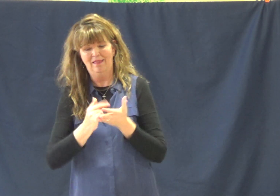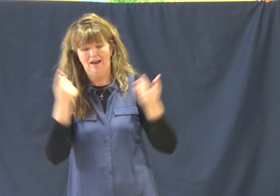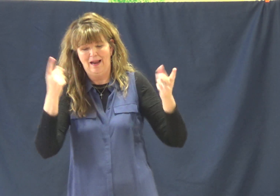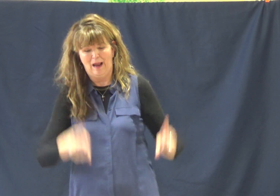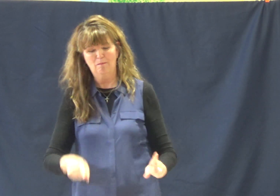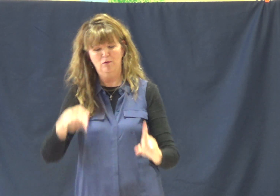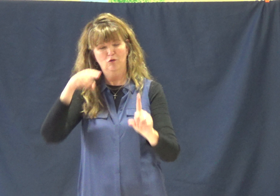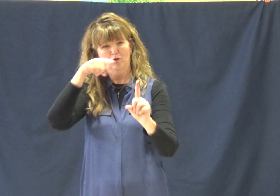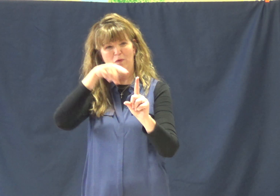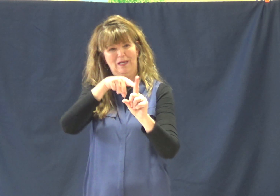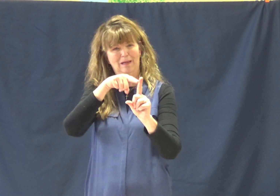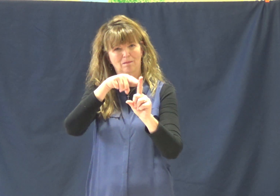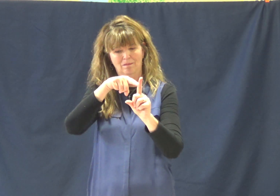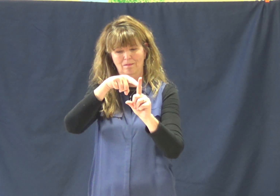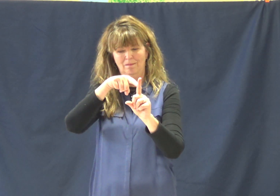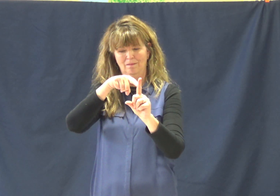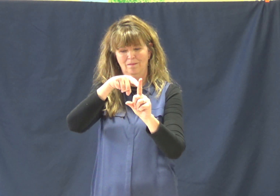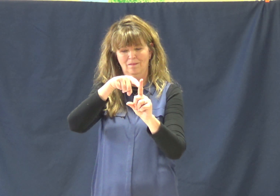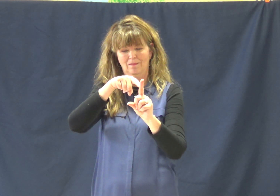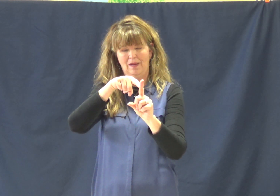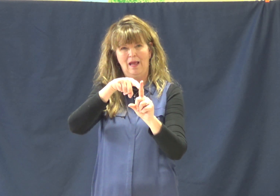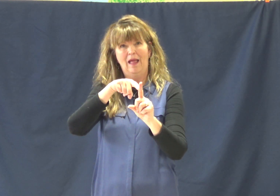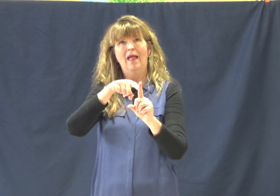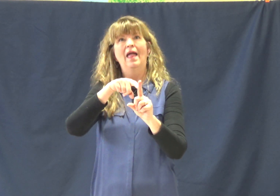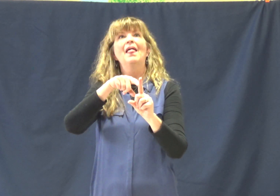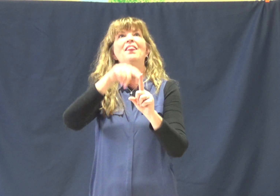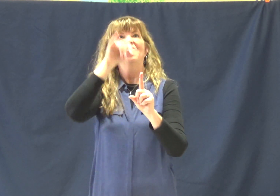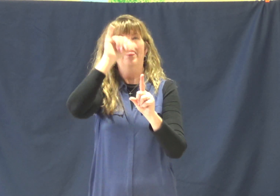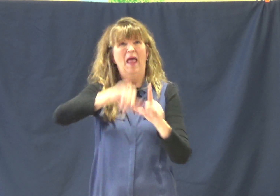life-changing event in his life.